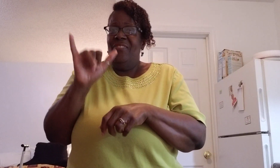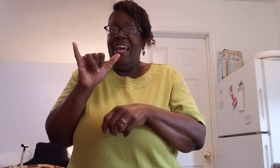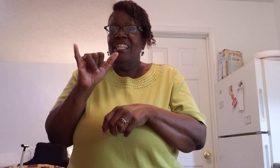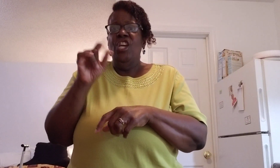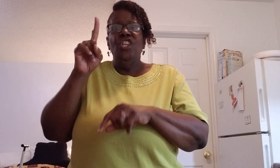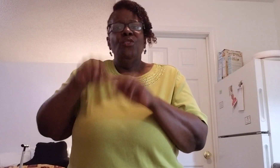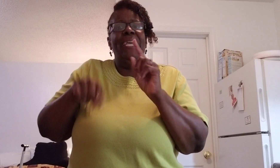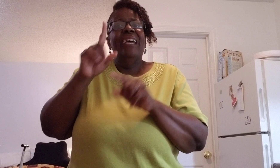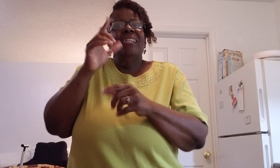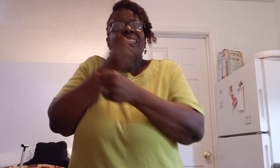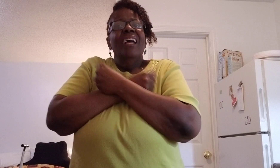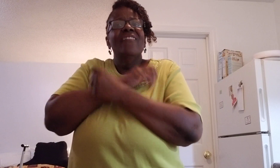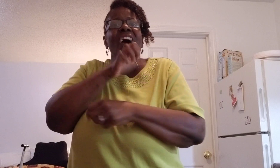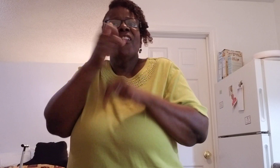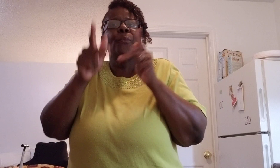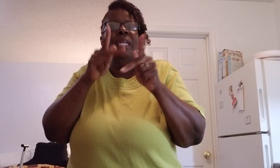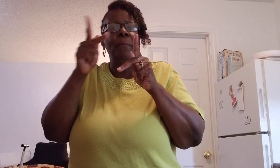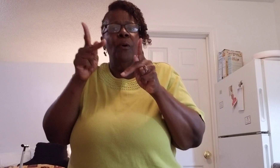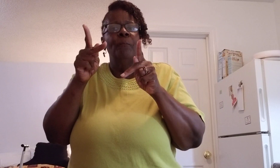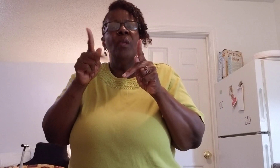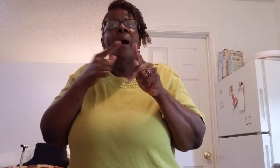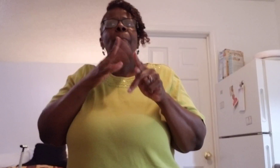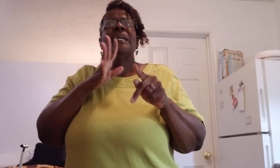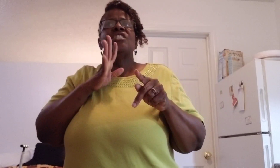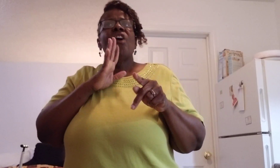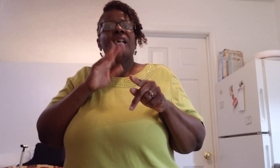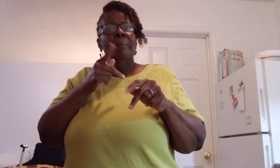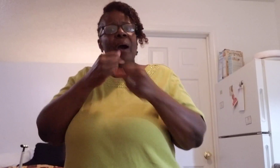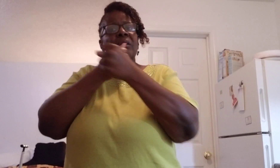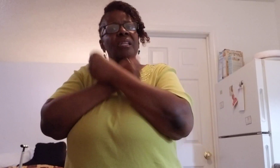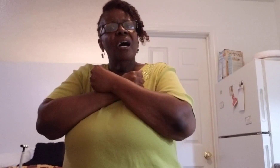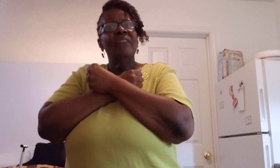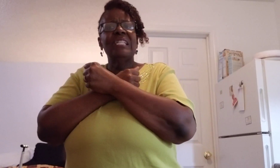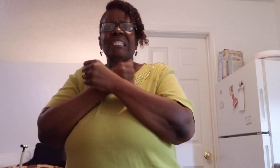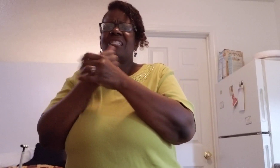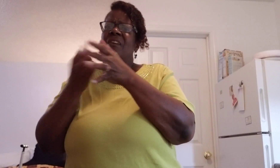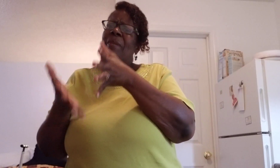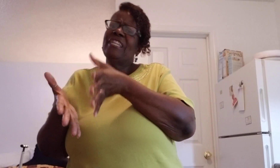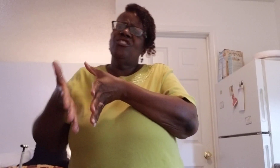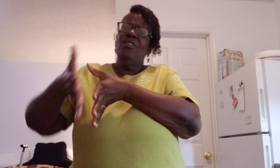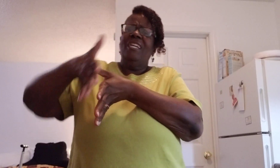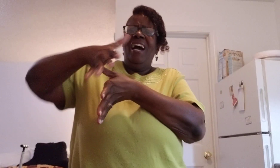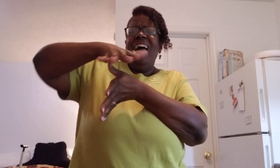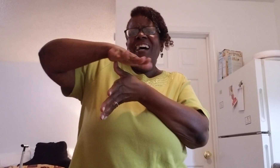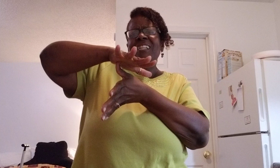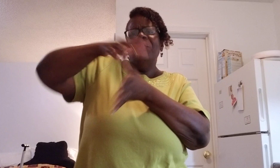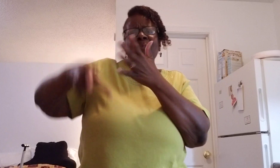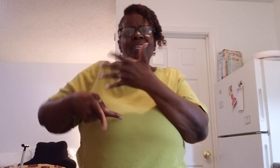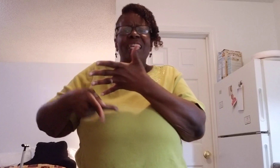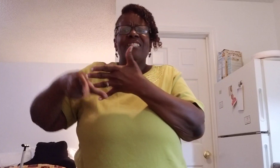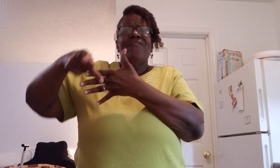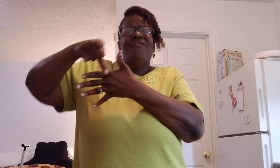that you can't love other people, but it's talking about love in the sense of making sure God is the